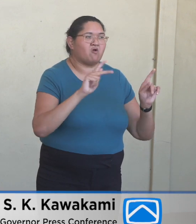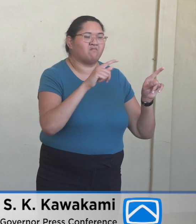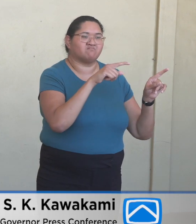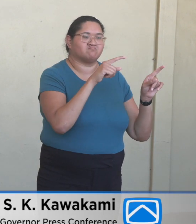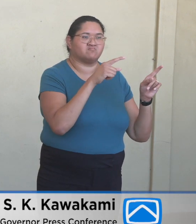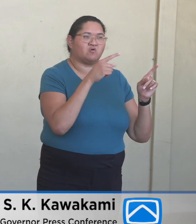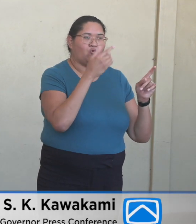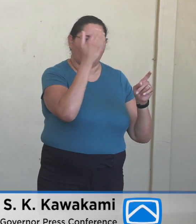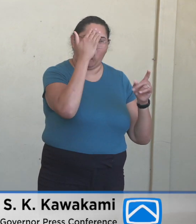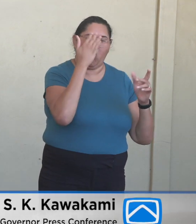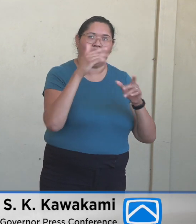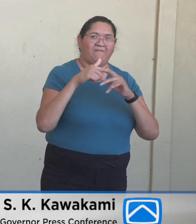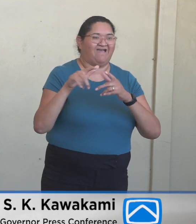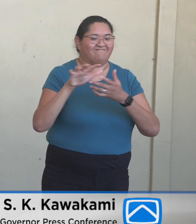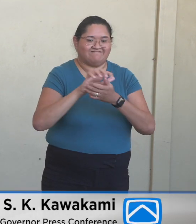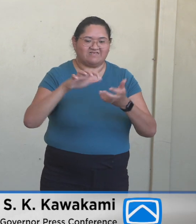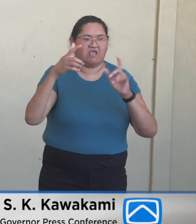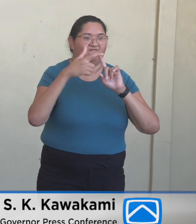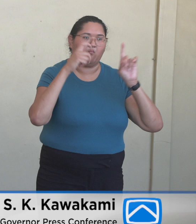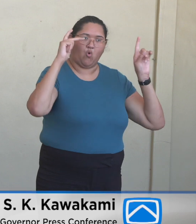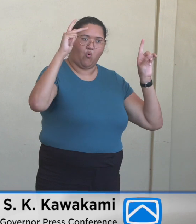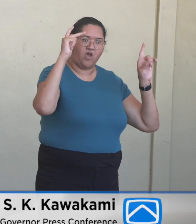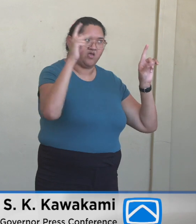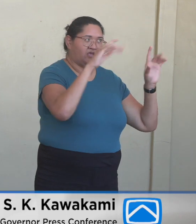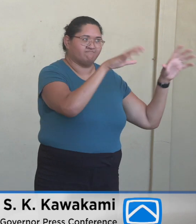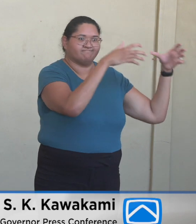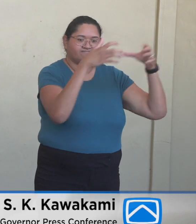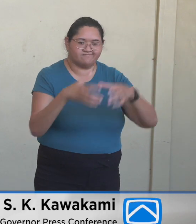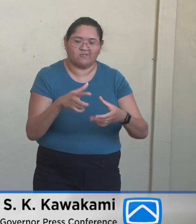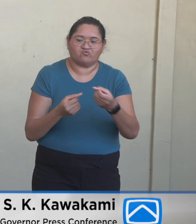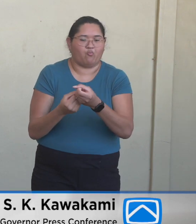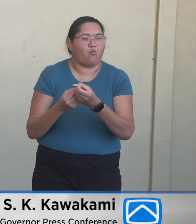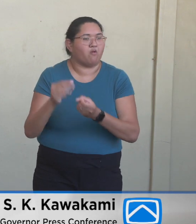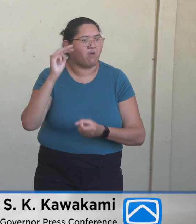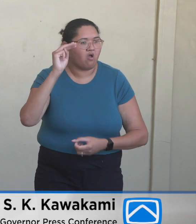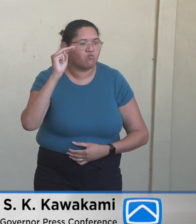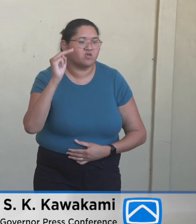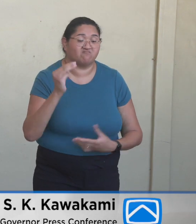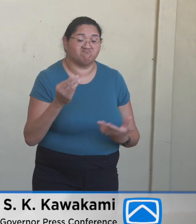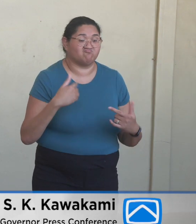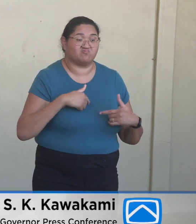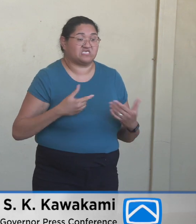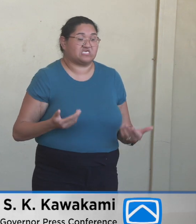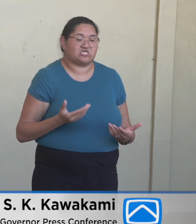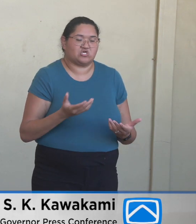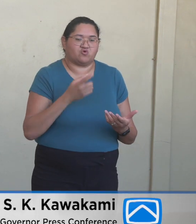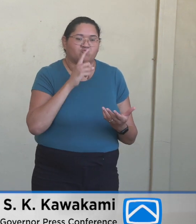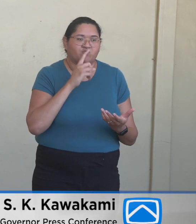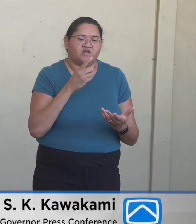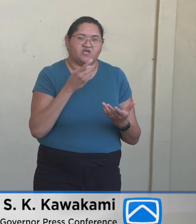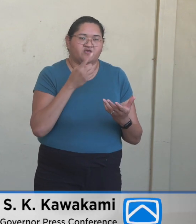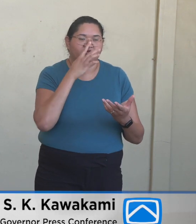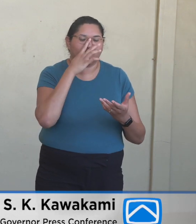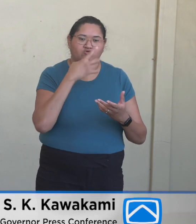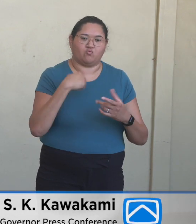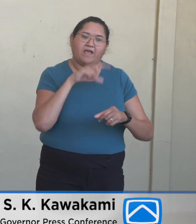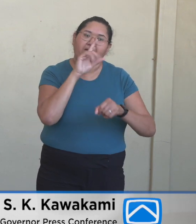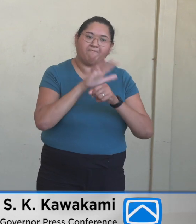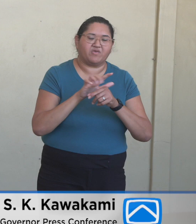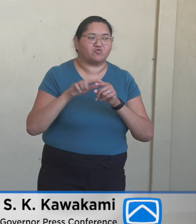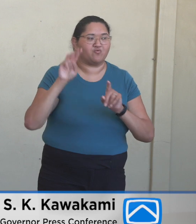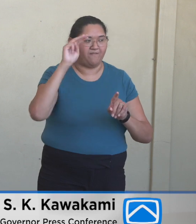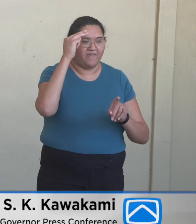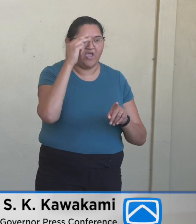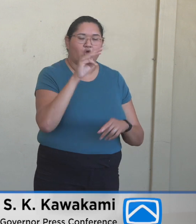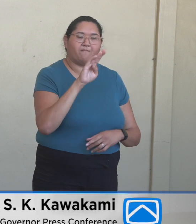talking about disaster response from Kauai, to support Maui. And we're here in part to reaffirm our commitment to Mayor Bissen